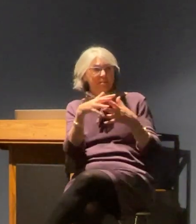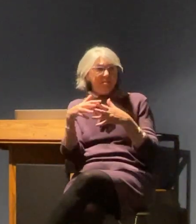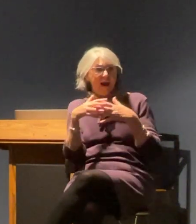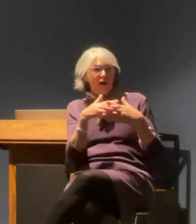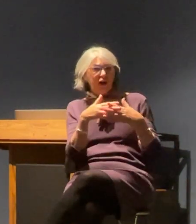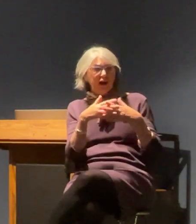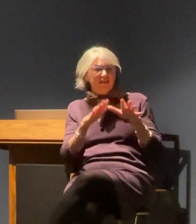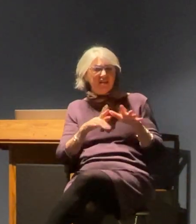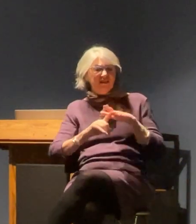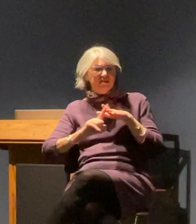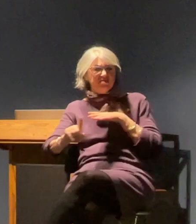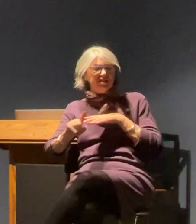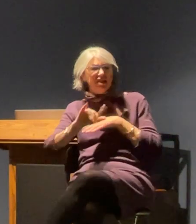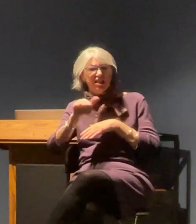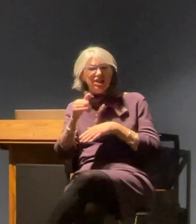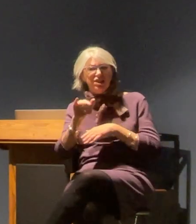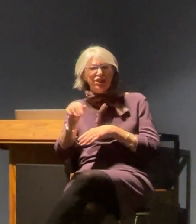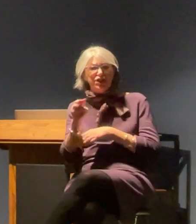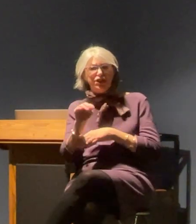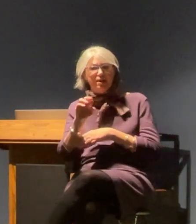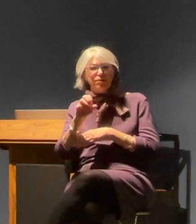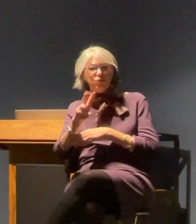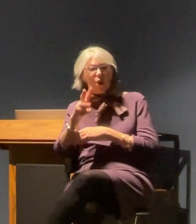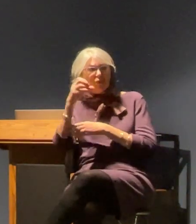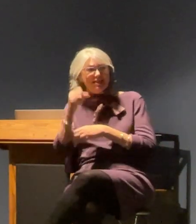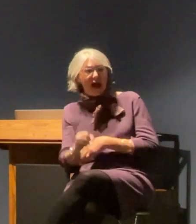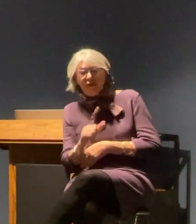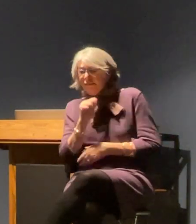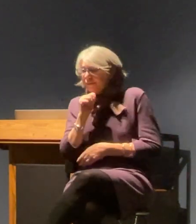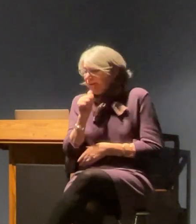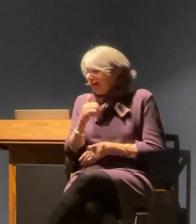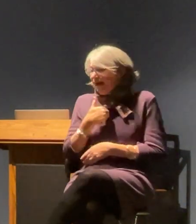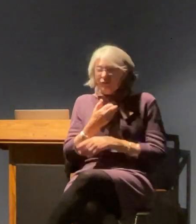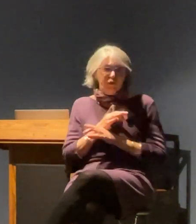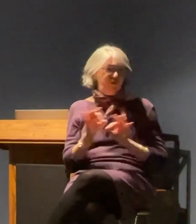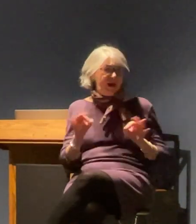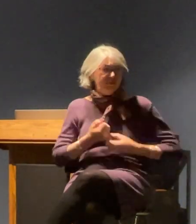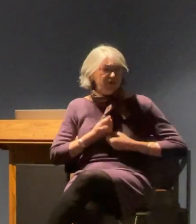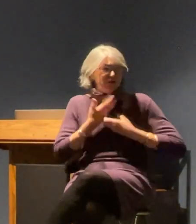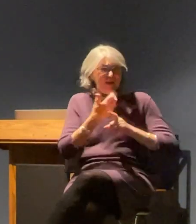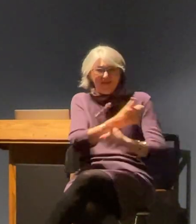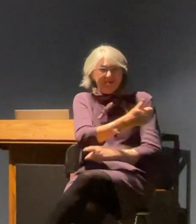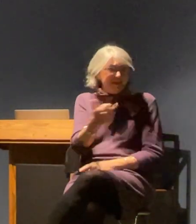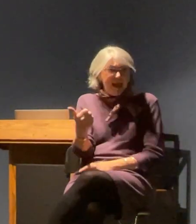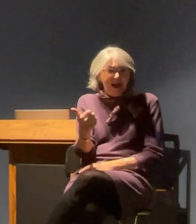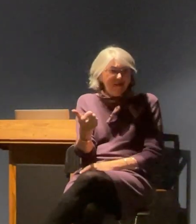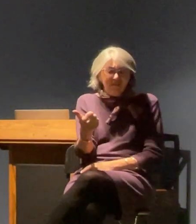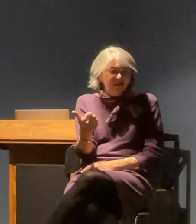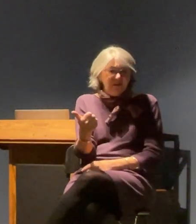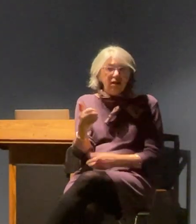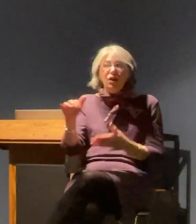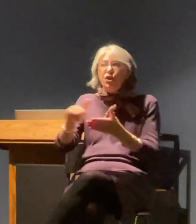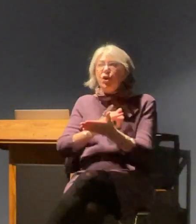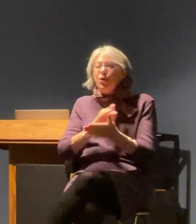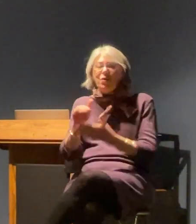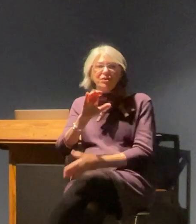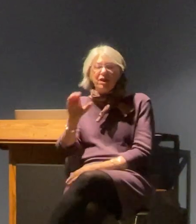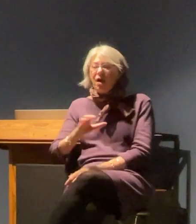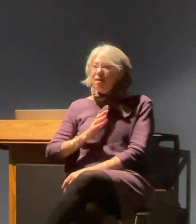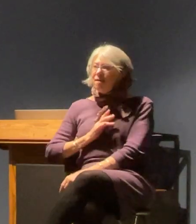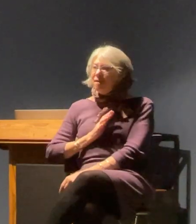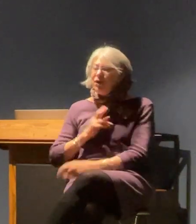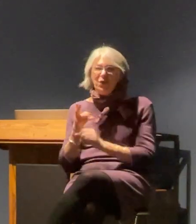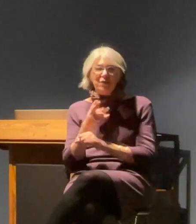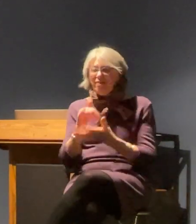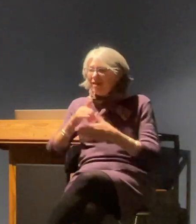Americans were fleeing the Jim Crow South, where they didn't have the luxury or the freedom to express themselves. New York and Chicago was